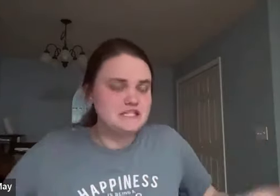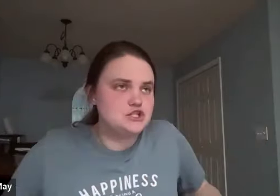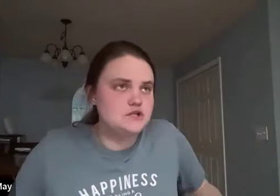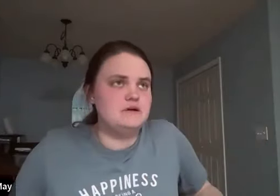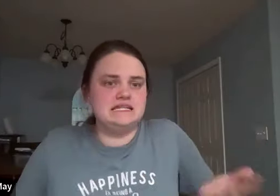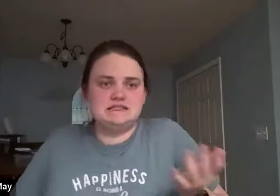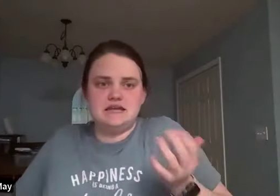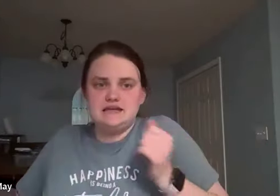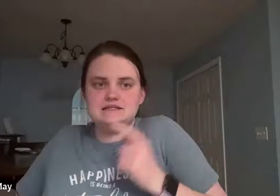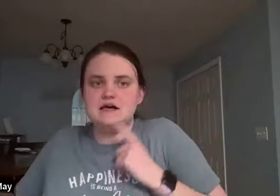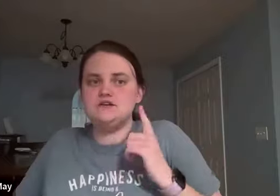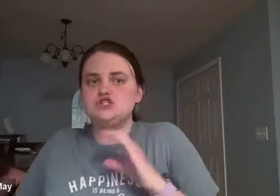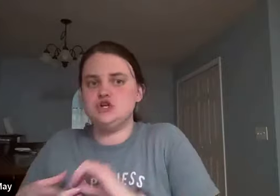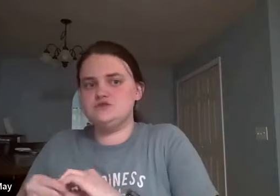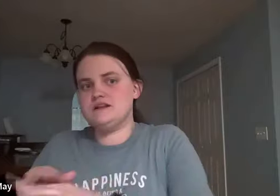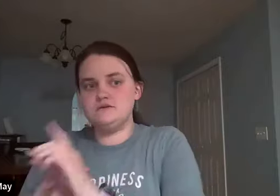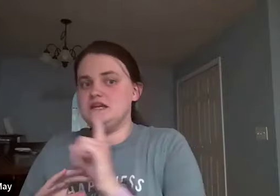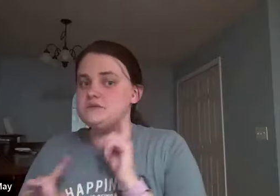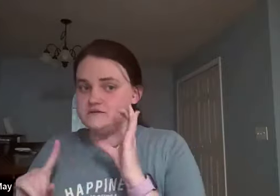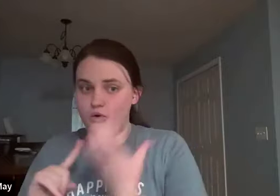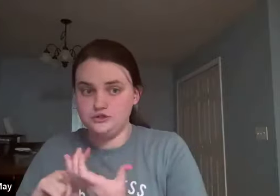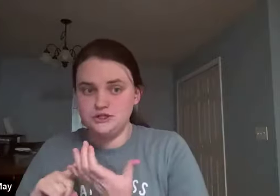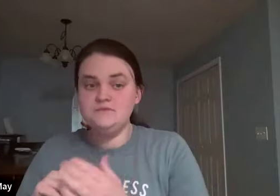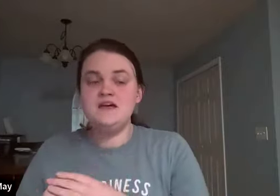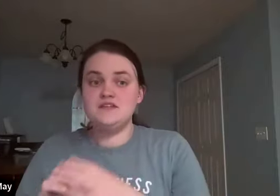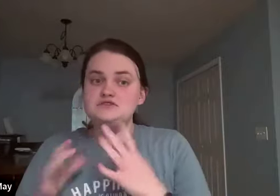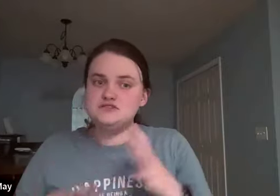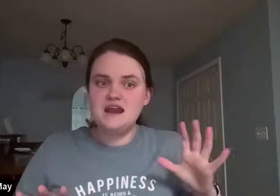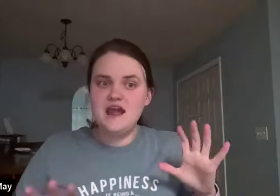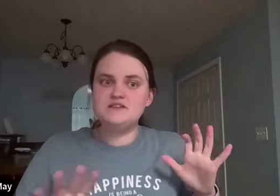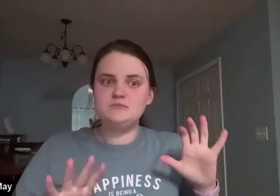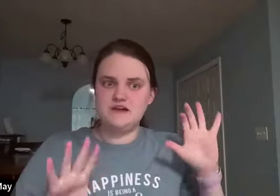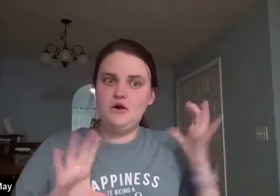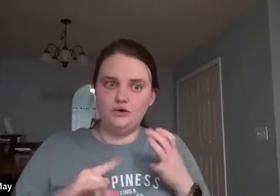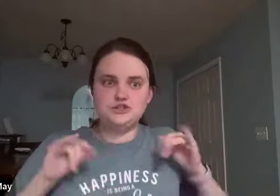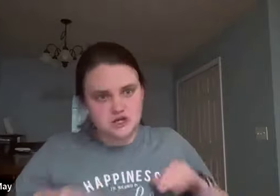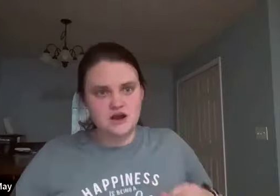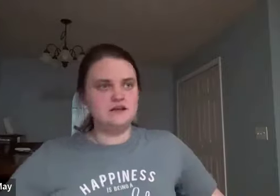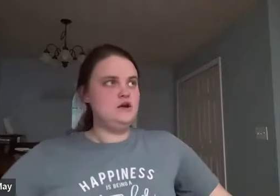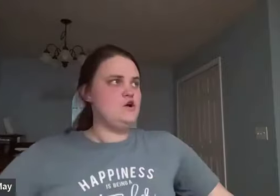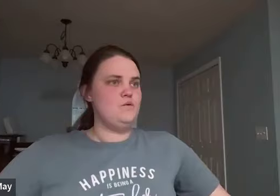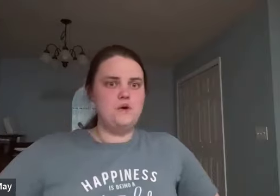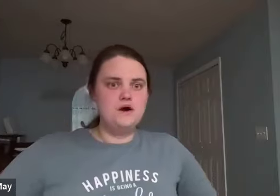is true. It's ASL is so directly related with deaf culture that you do have a little bit of that culture shock, like,